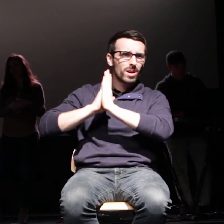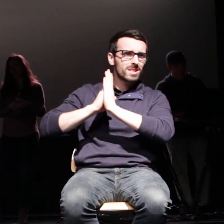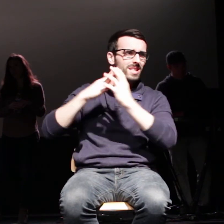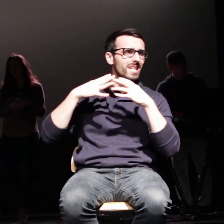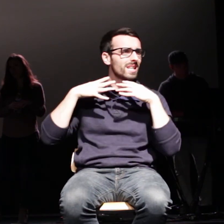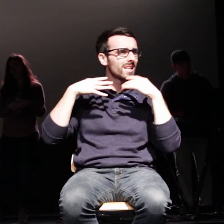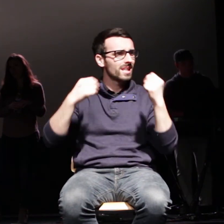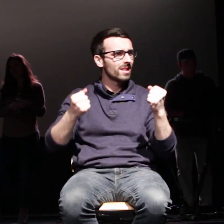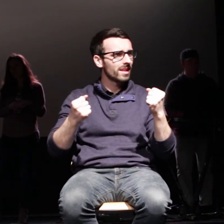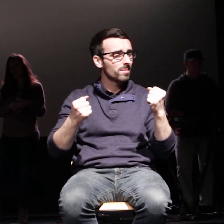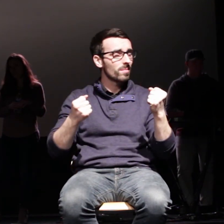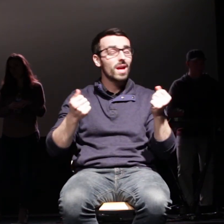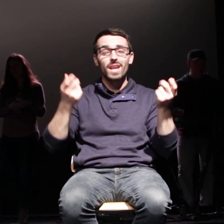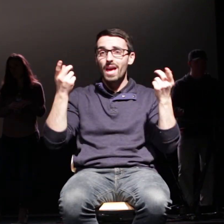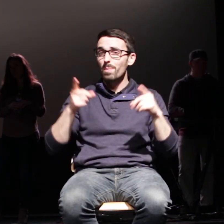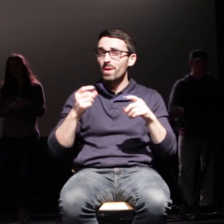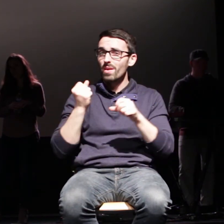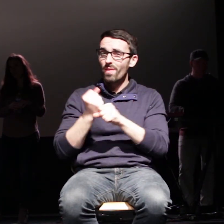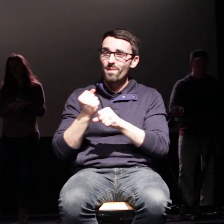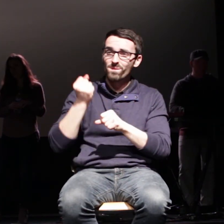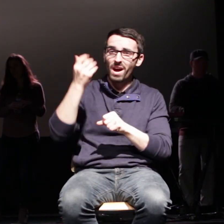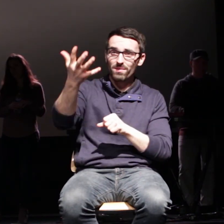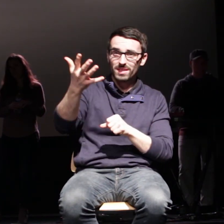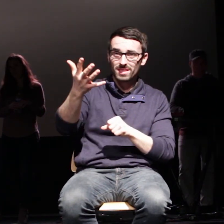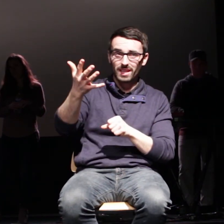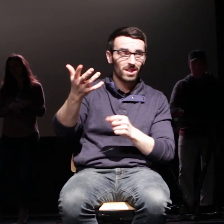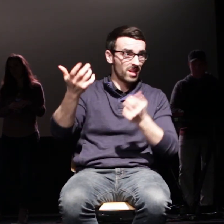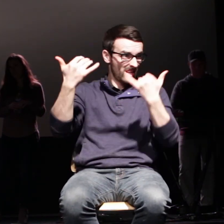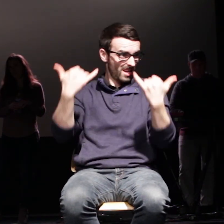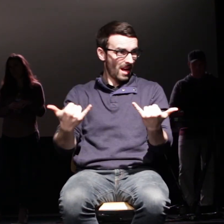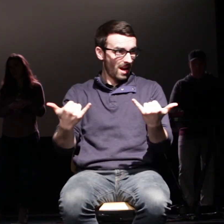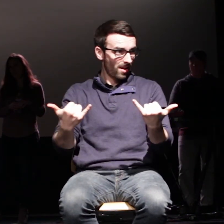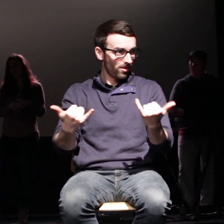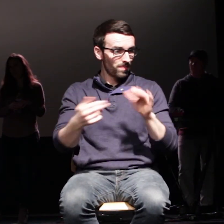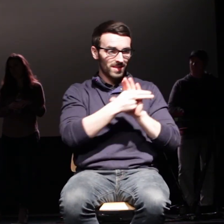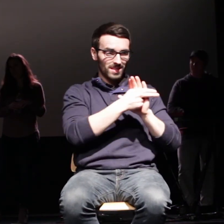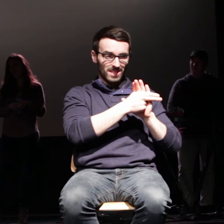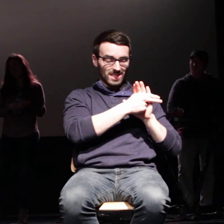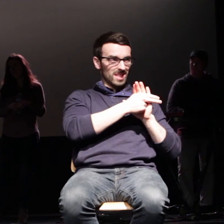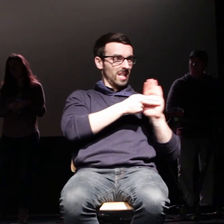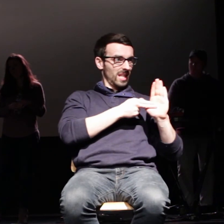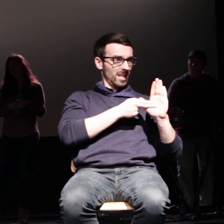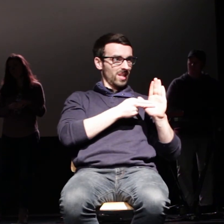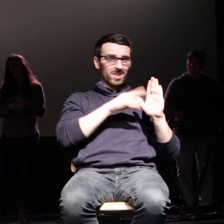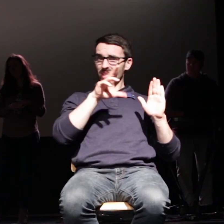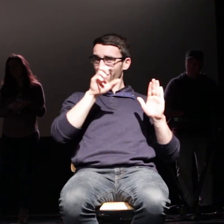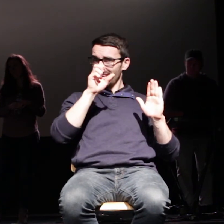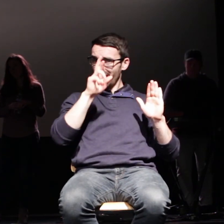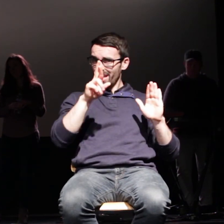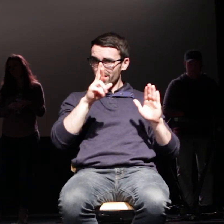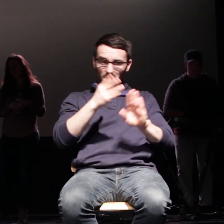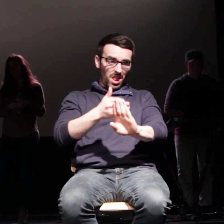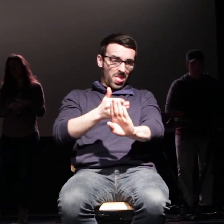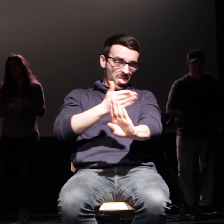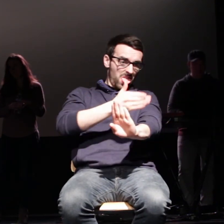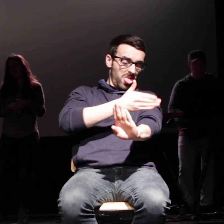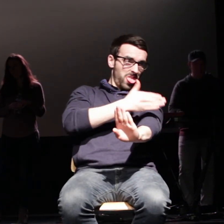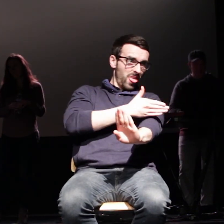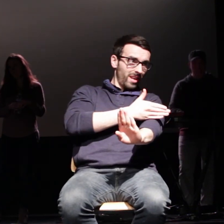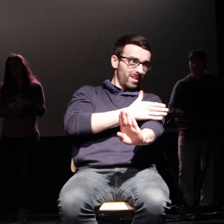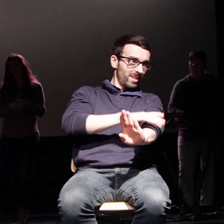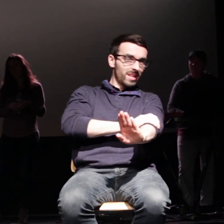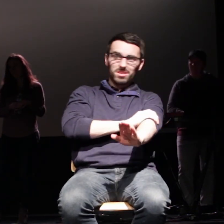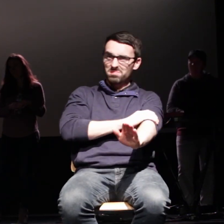And 5 years later, I can tell you that as of my last scans, what they're saying is there's no further progression of the cancer, and even the lymph nodes in my body that were affected appear